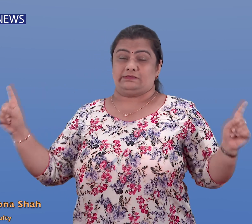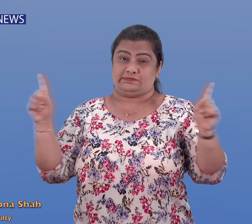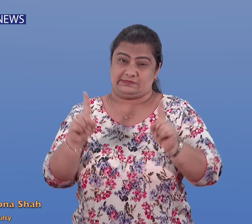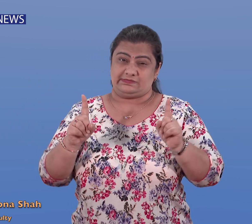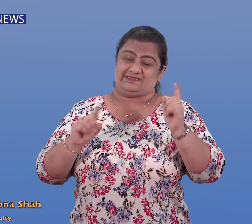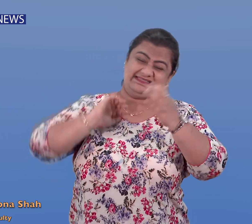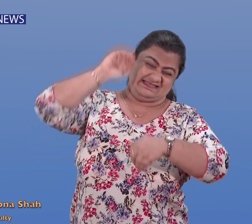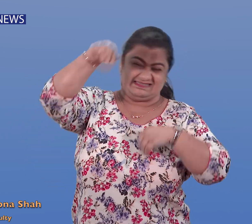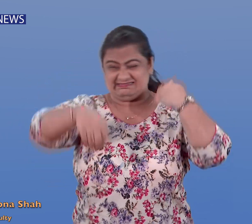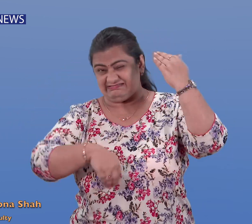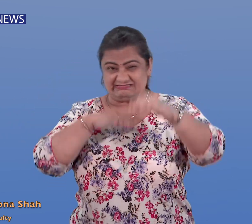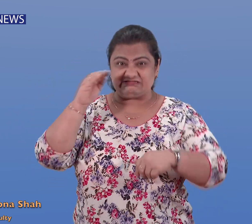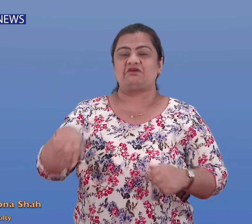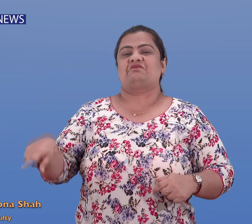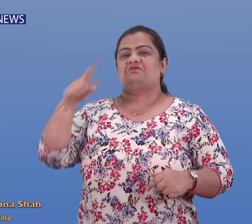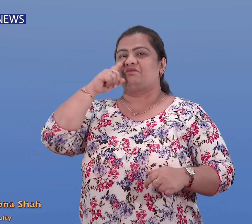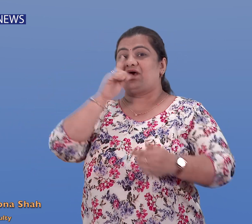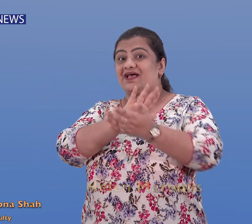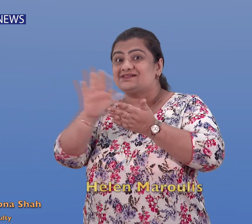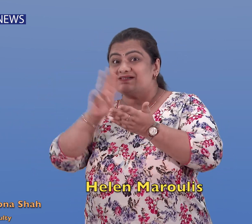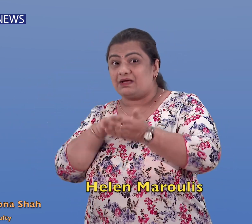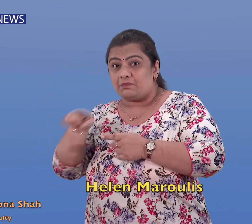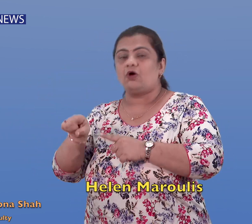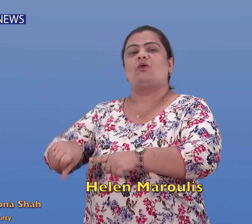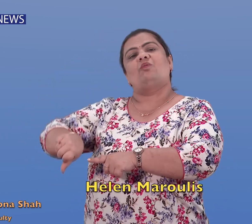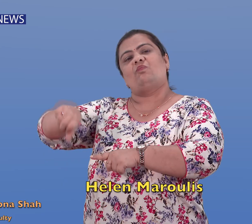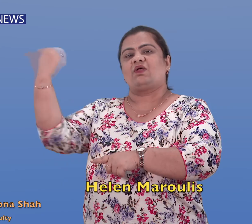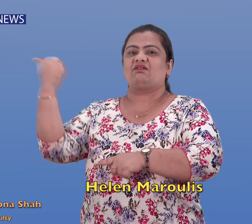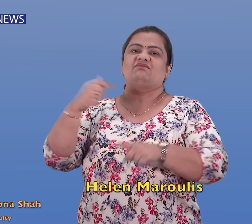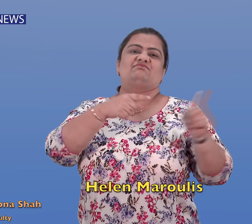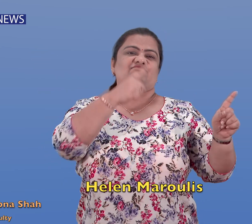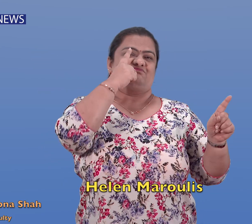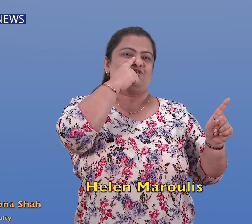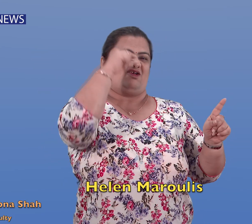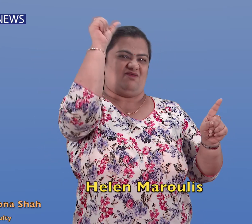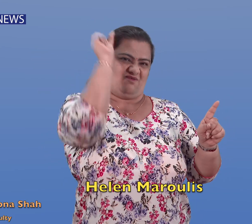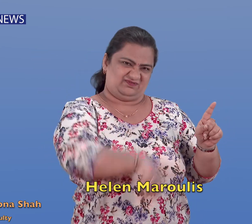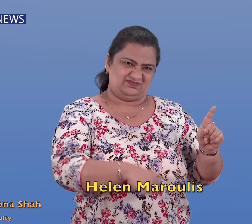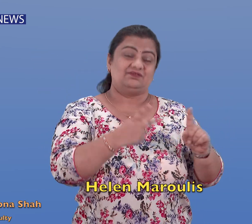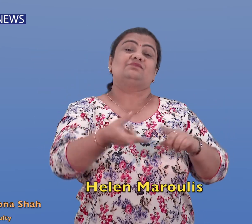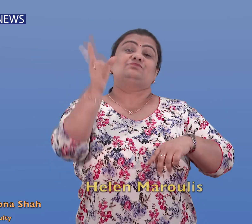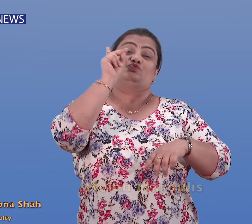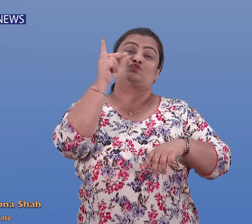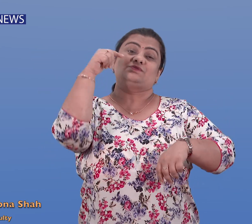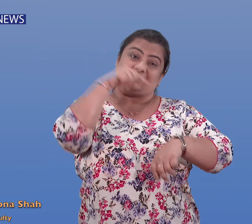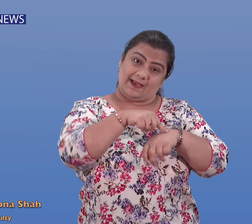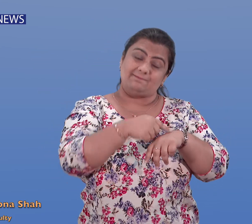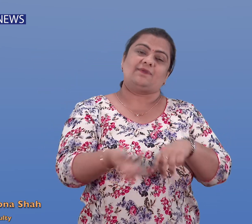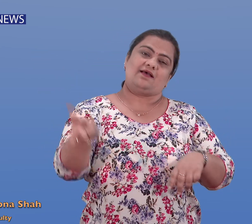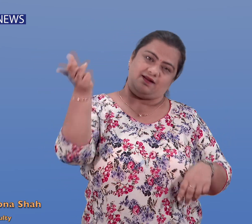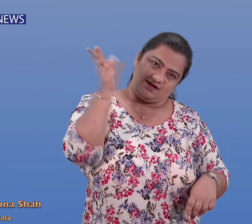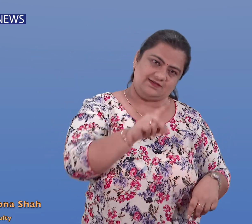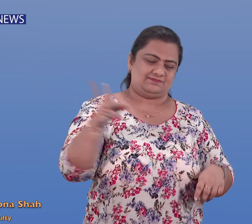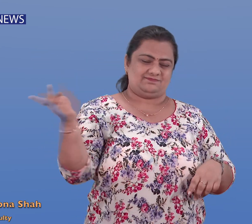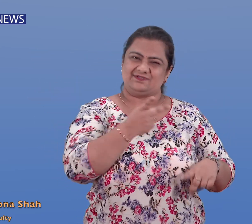medalist Helen Marolis at the World Championships in Oslo, Norway. Meanwhile, another Indian grappler,